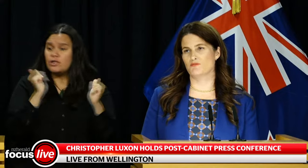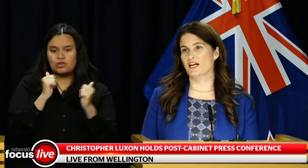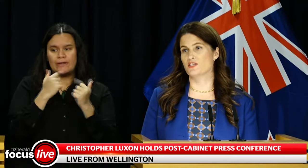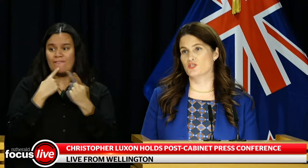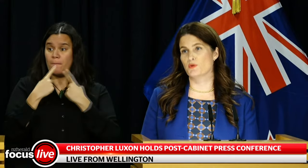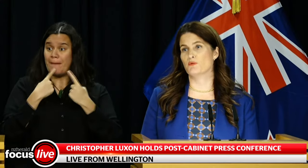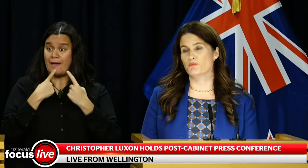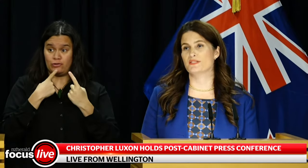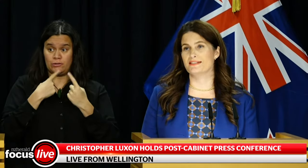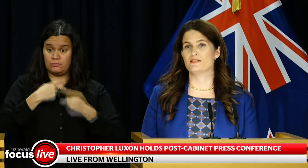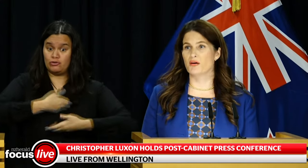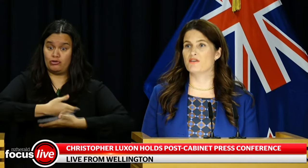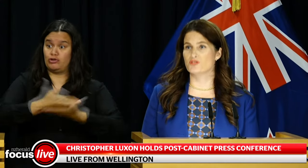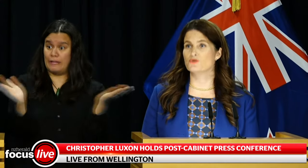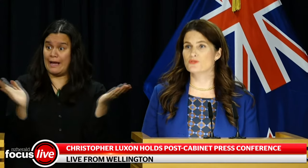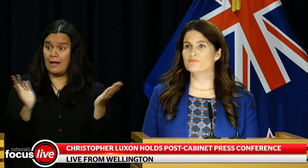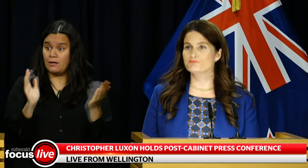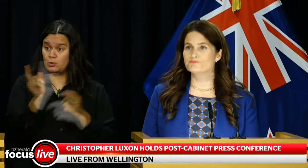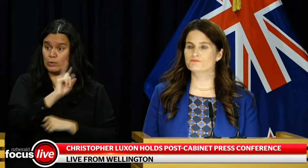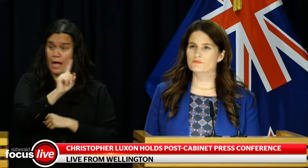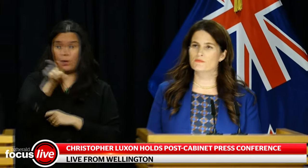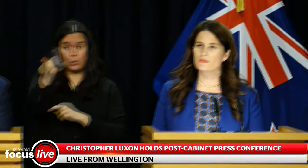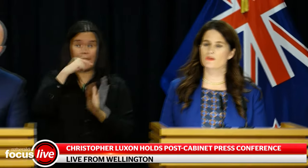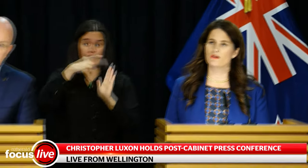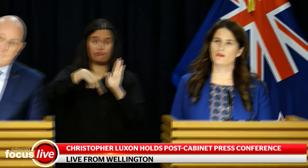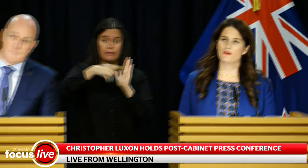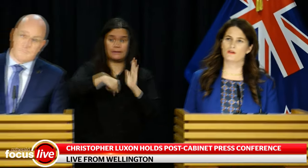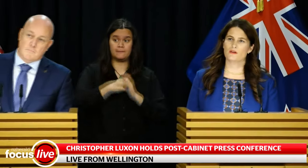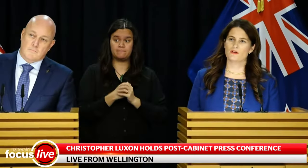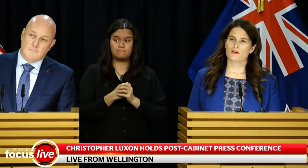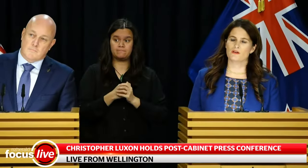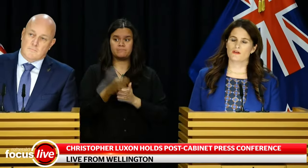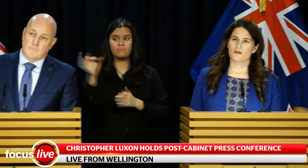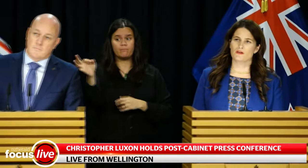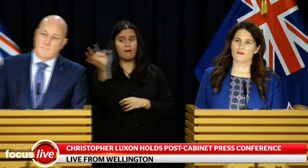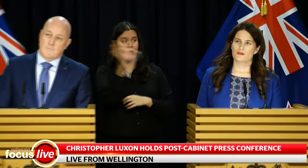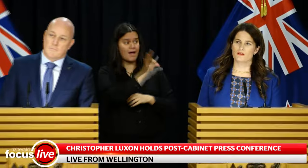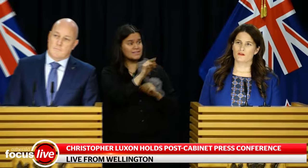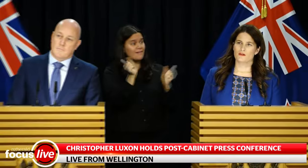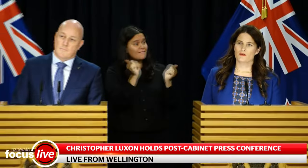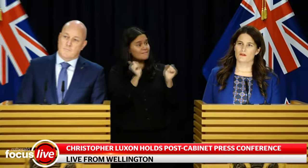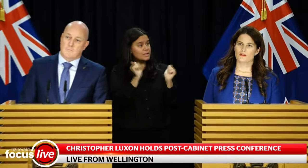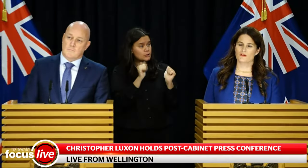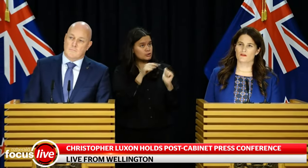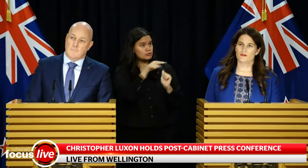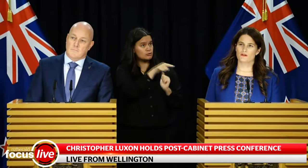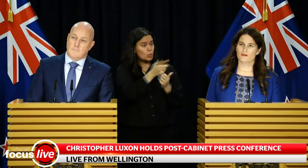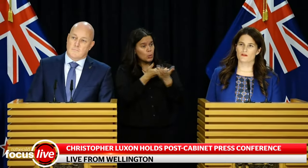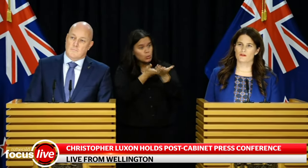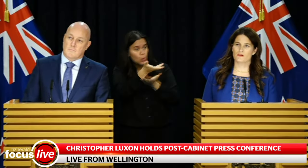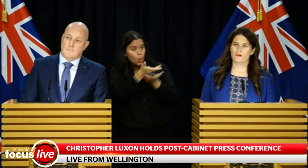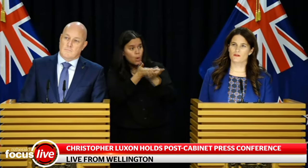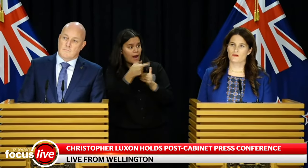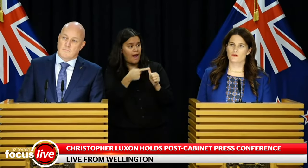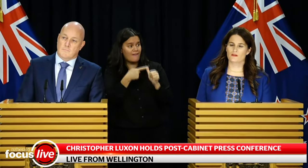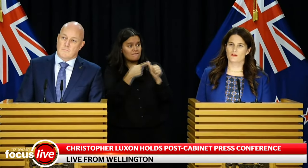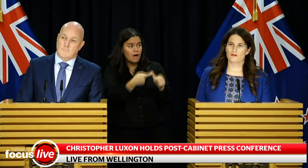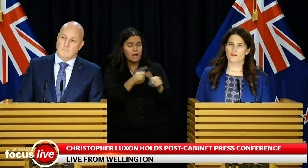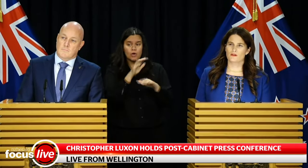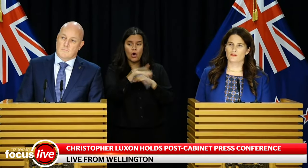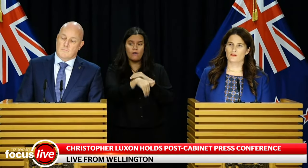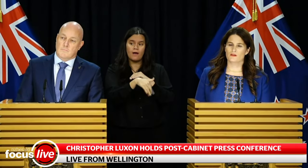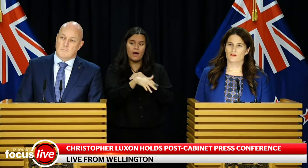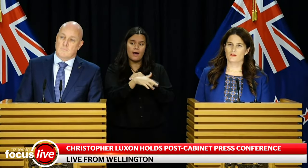the challenges we were presented by officials. And did you get any advice on whether there'd be any hit to the uptake by